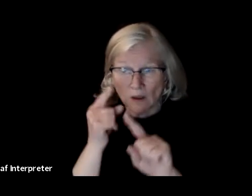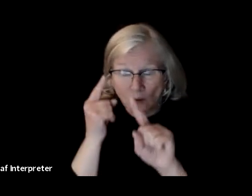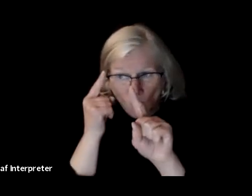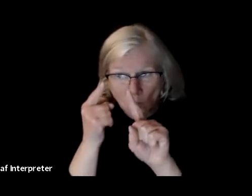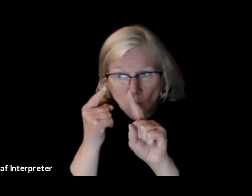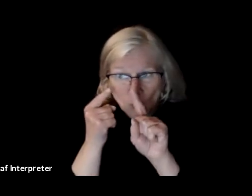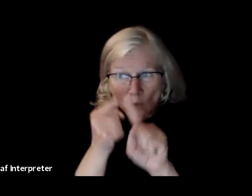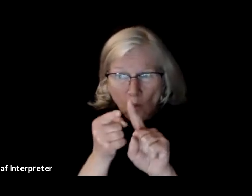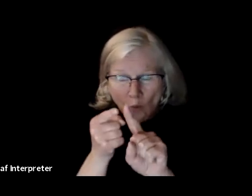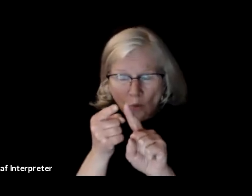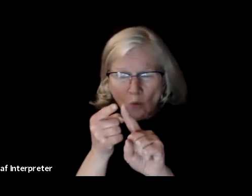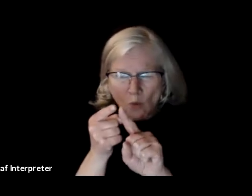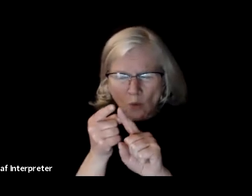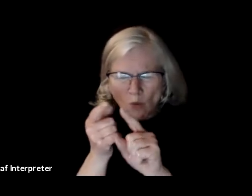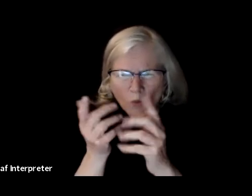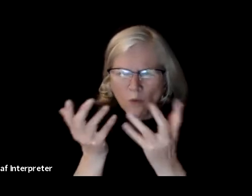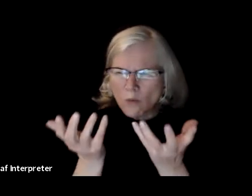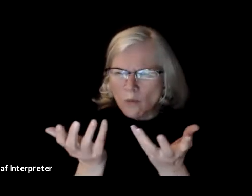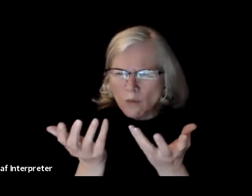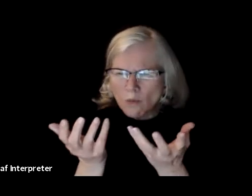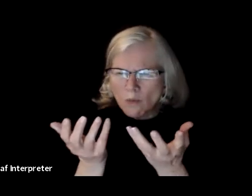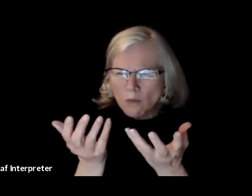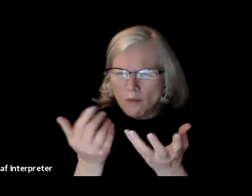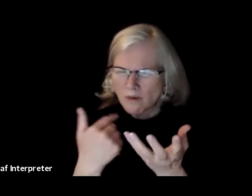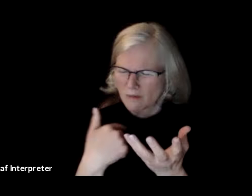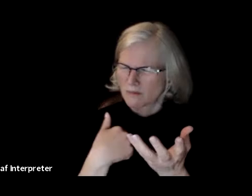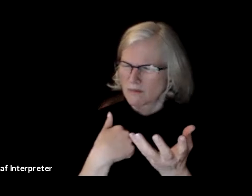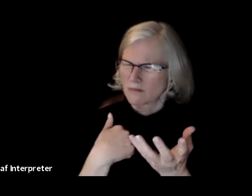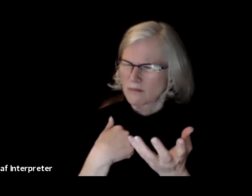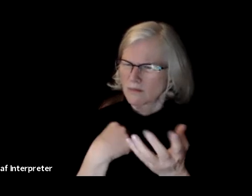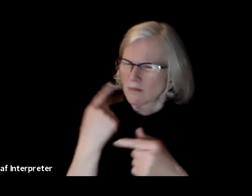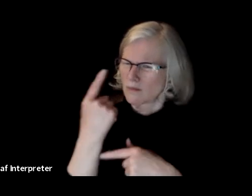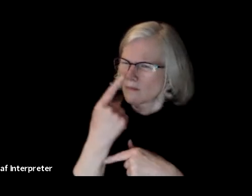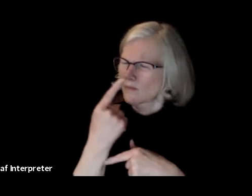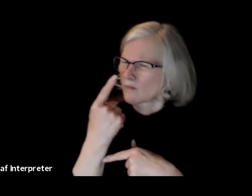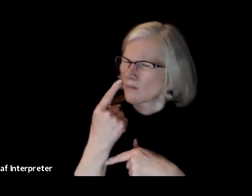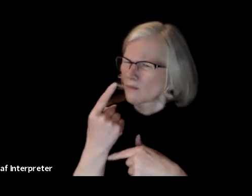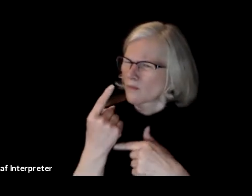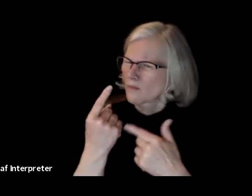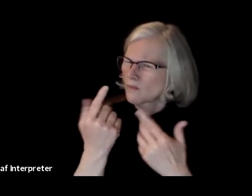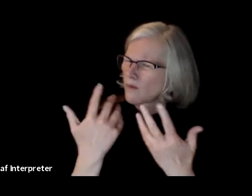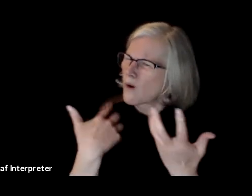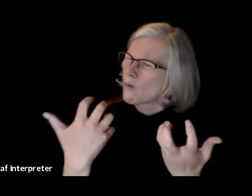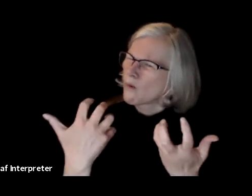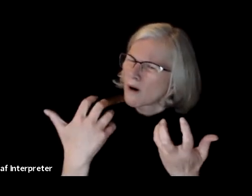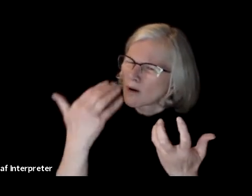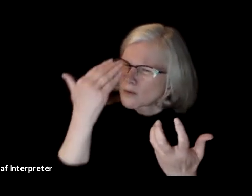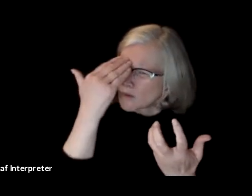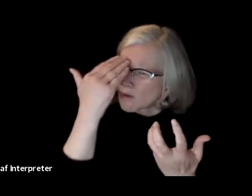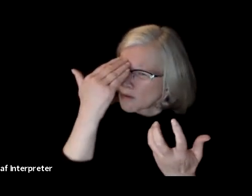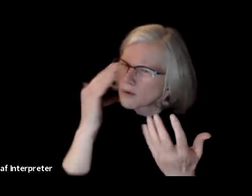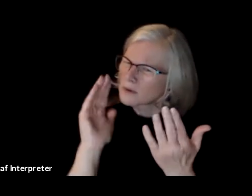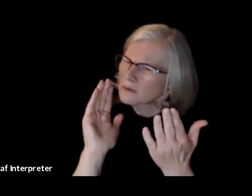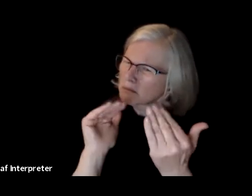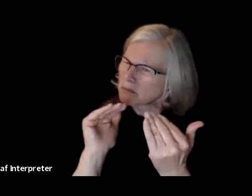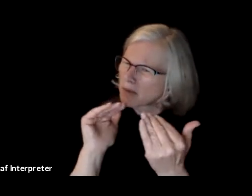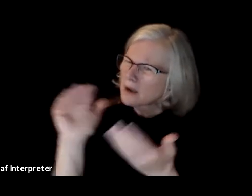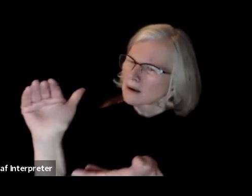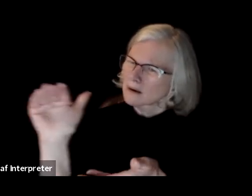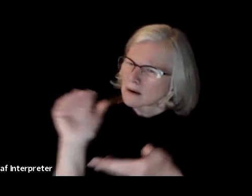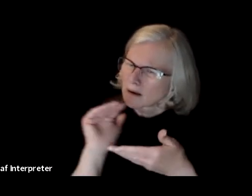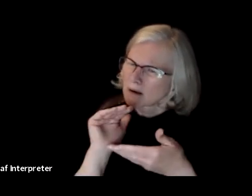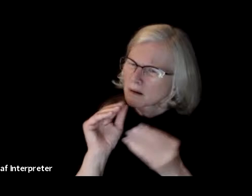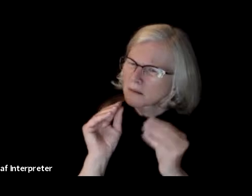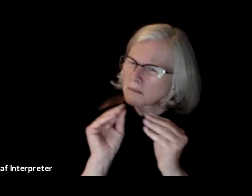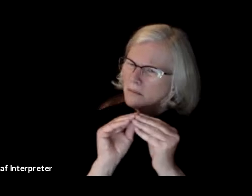month. And I'm just wondering, I know that you're expecting an increase in early April,